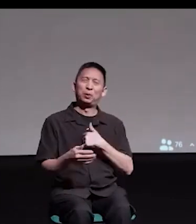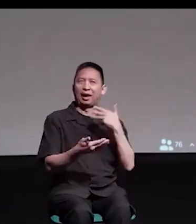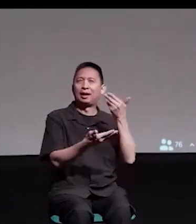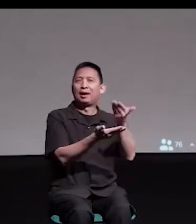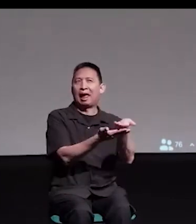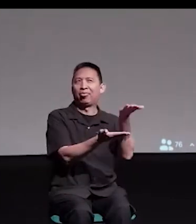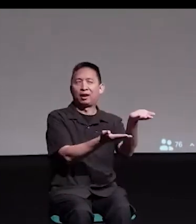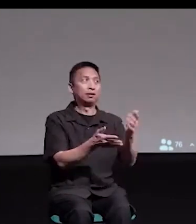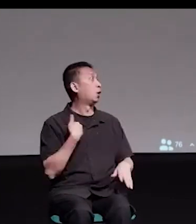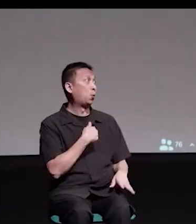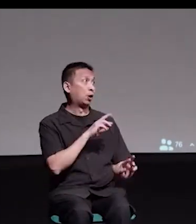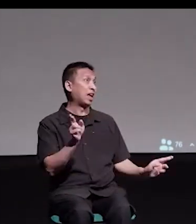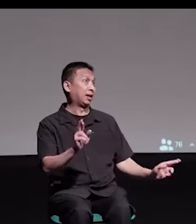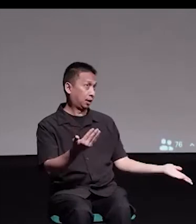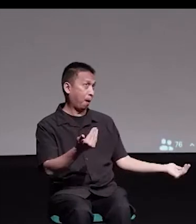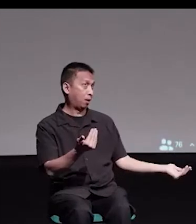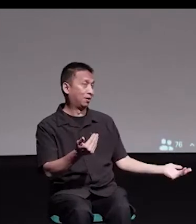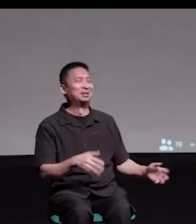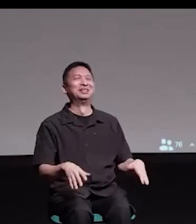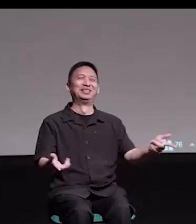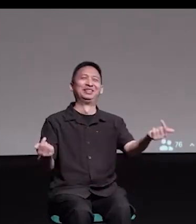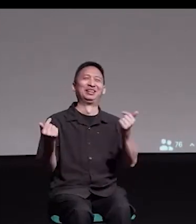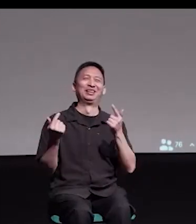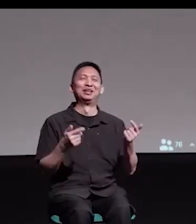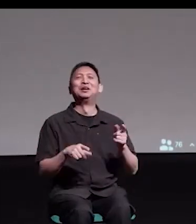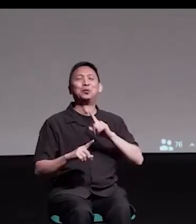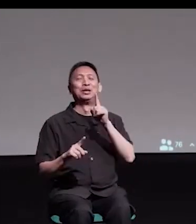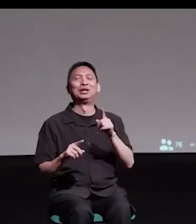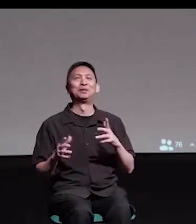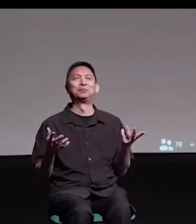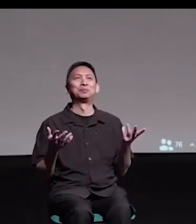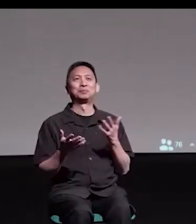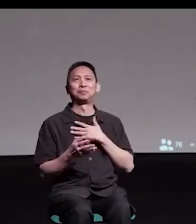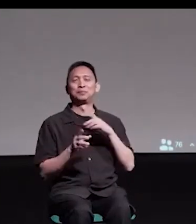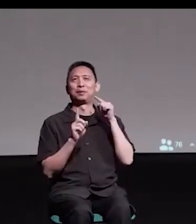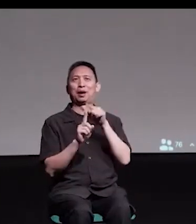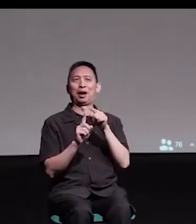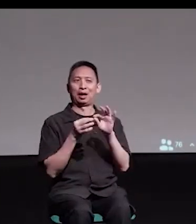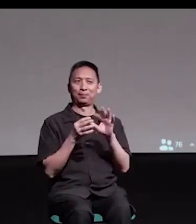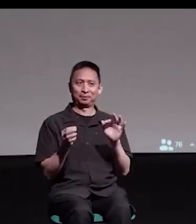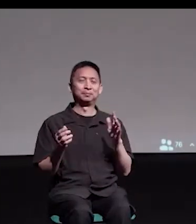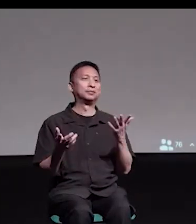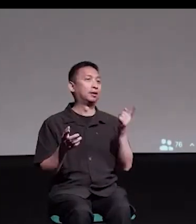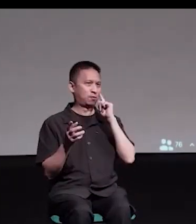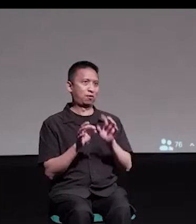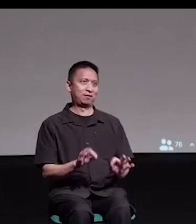but just We're ready. Well, the other part of what I was going to say was in terms of value, I think